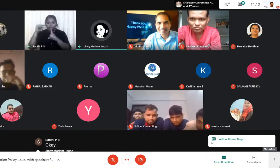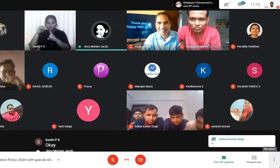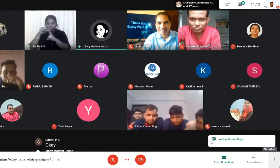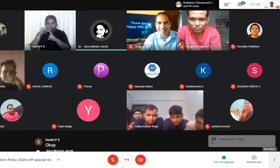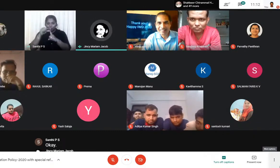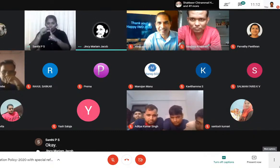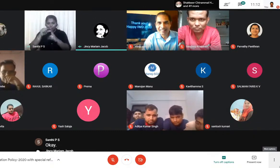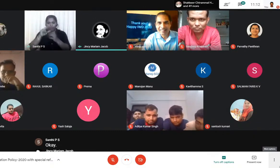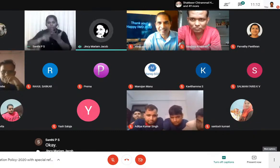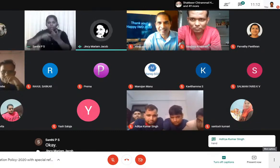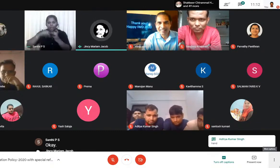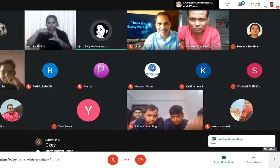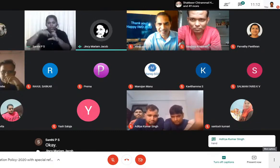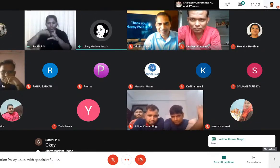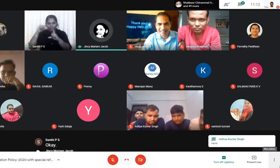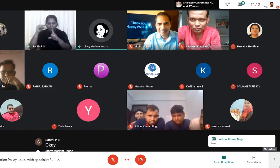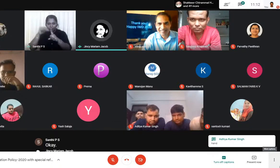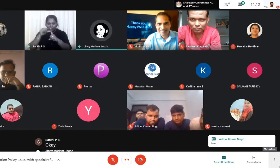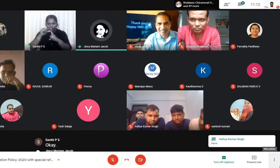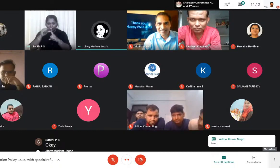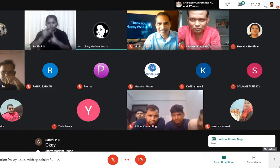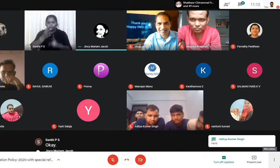that, and he is also adding that,